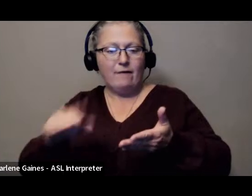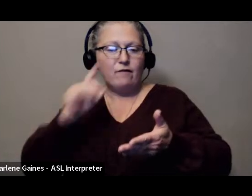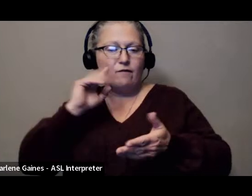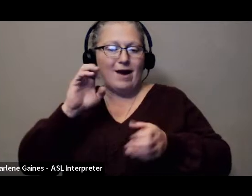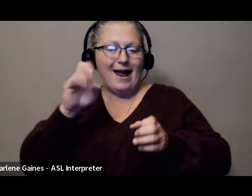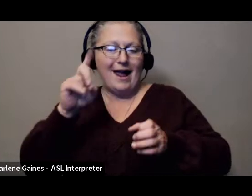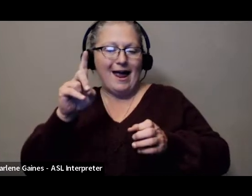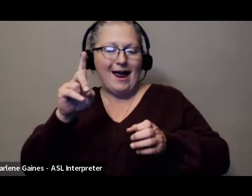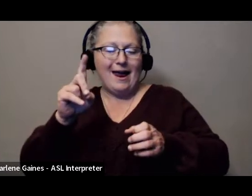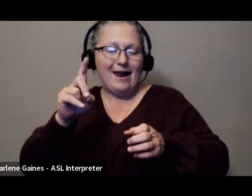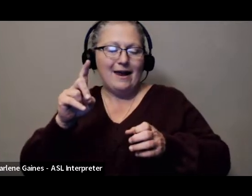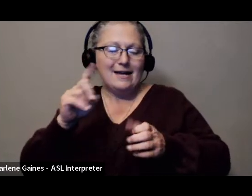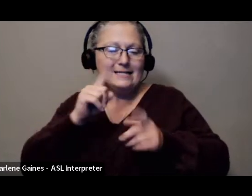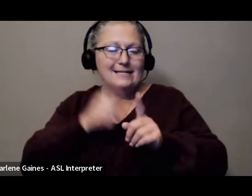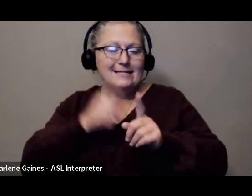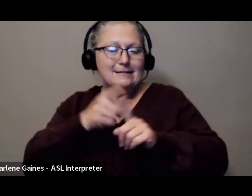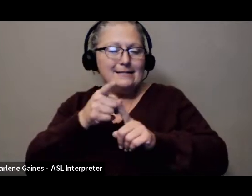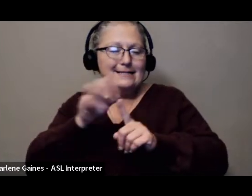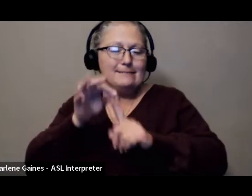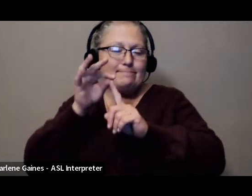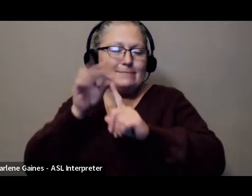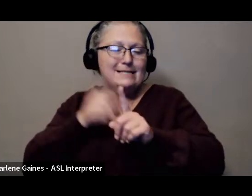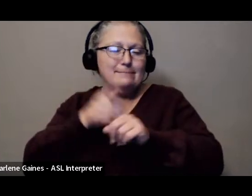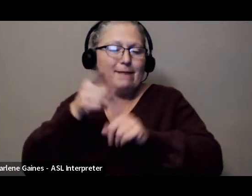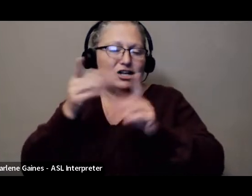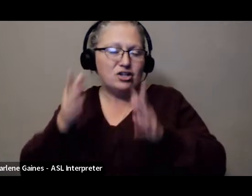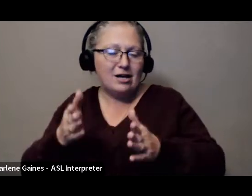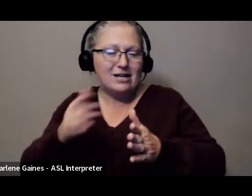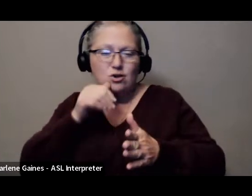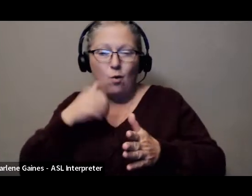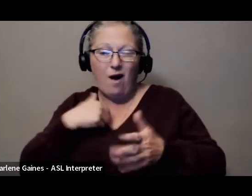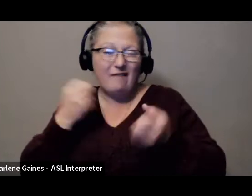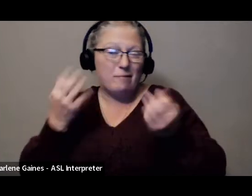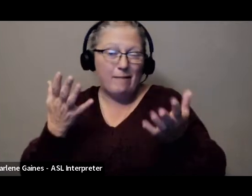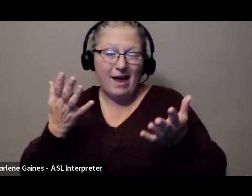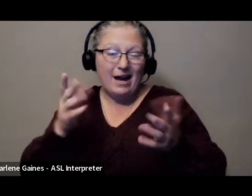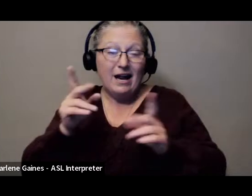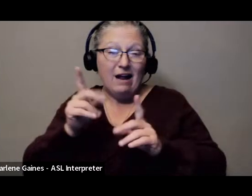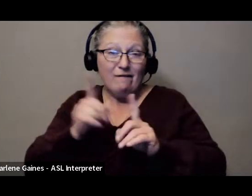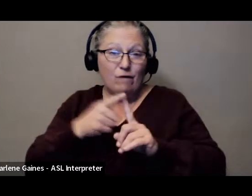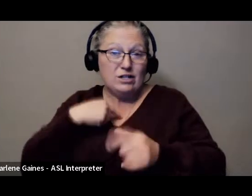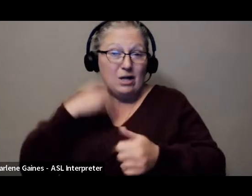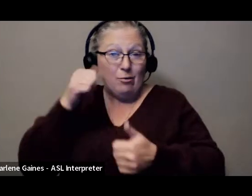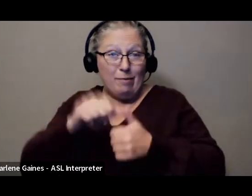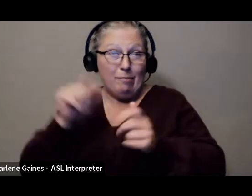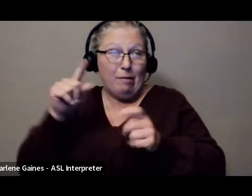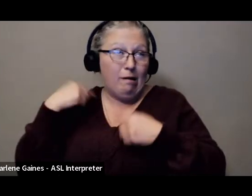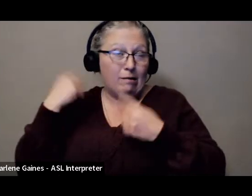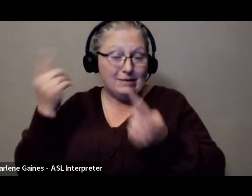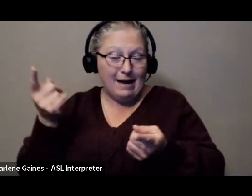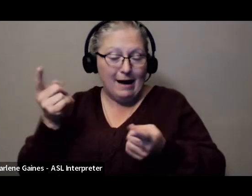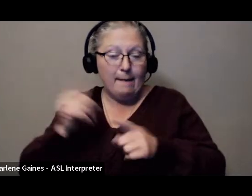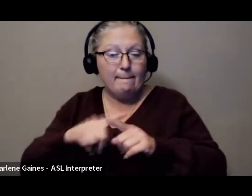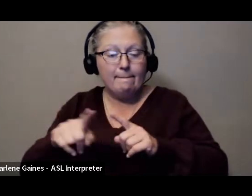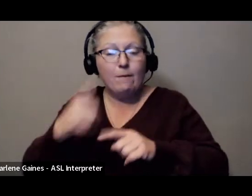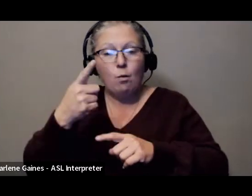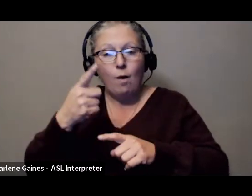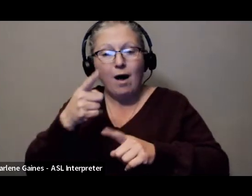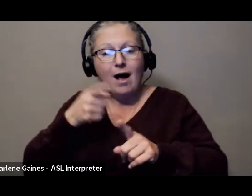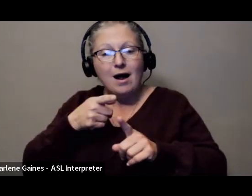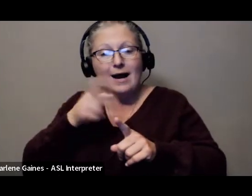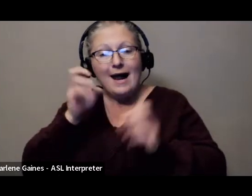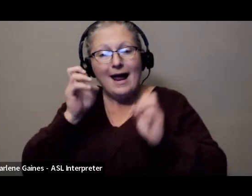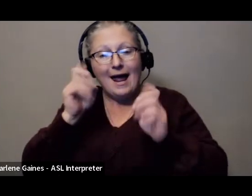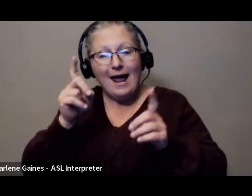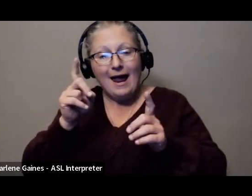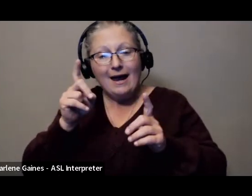ed specialists. We don't have very many of these at all. It's the first one that I remember in a long time. But one of our ed